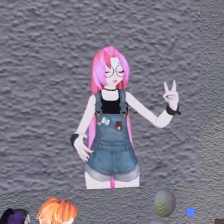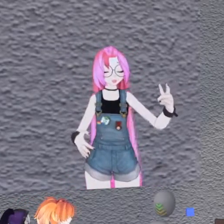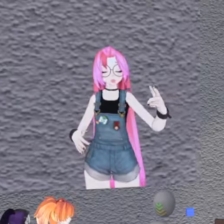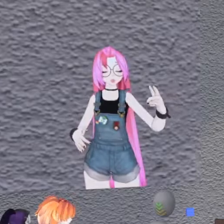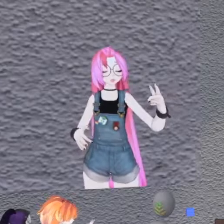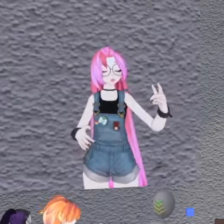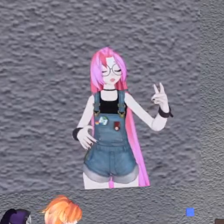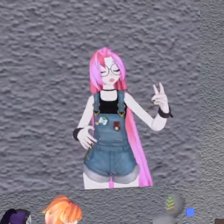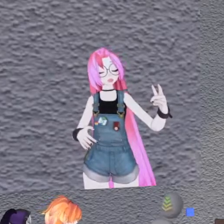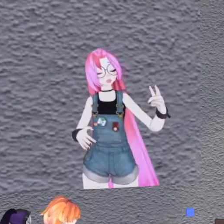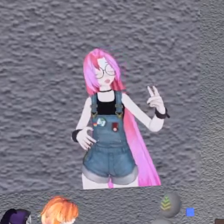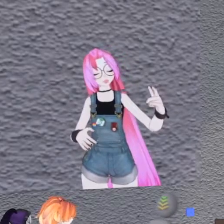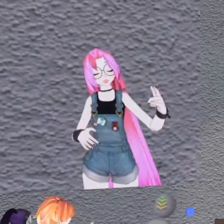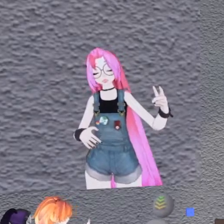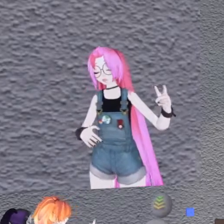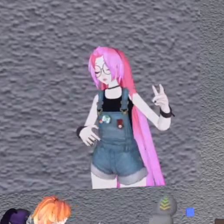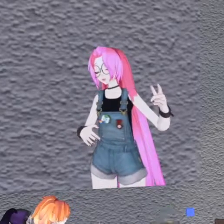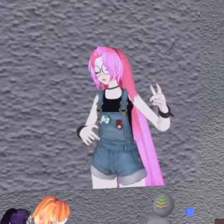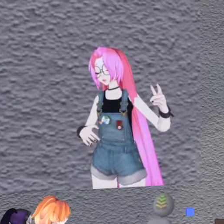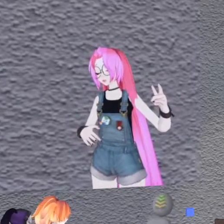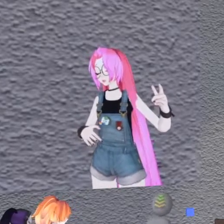new. You're new-ish.